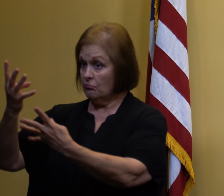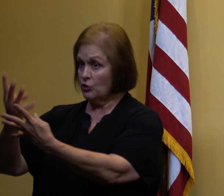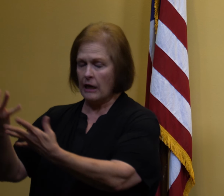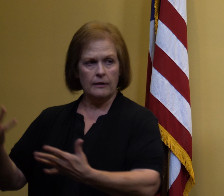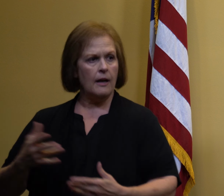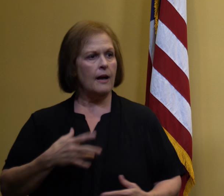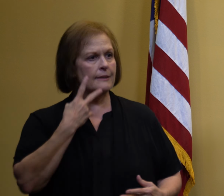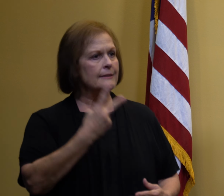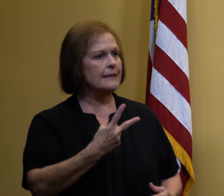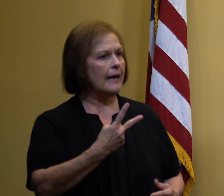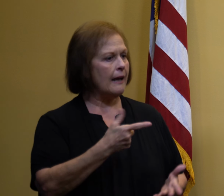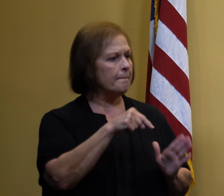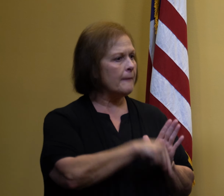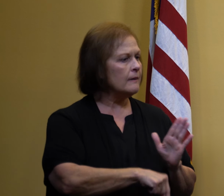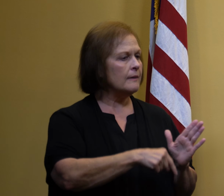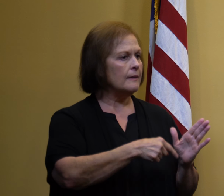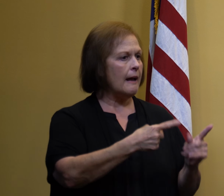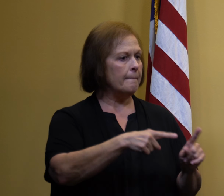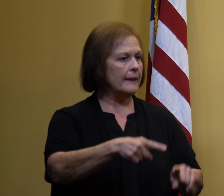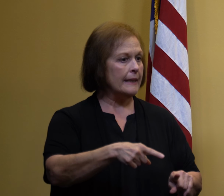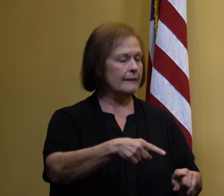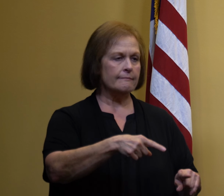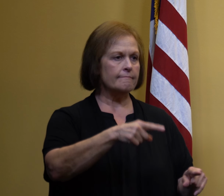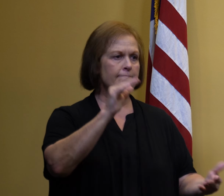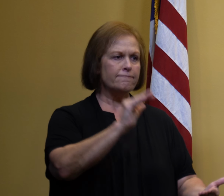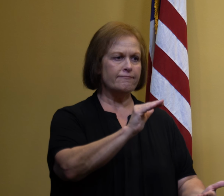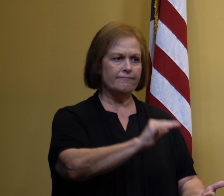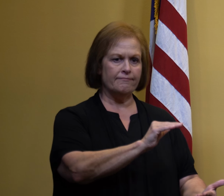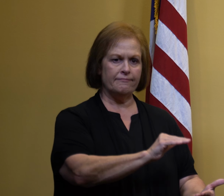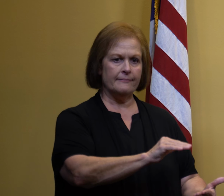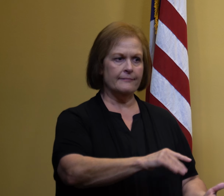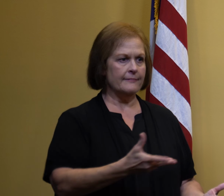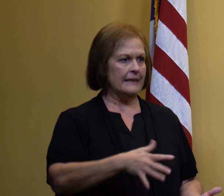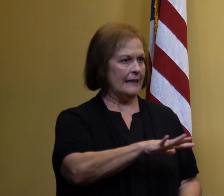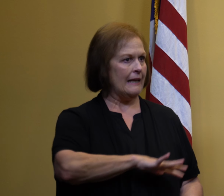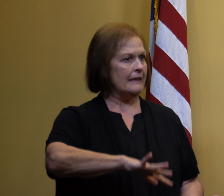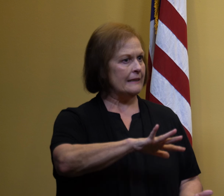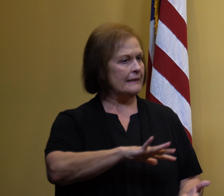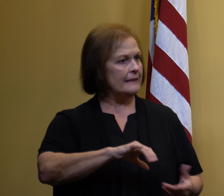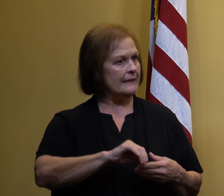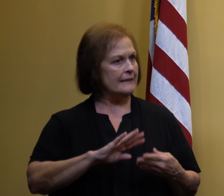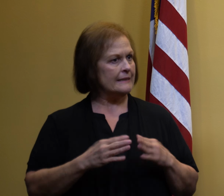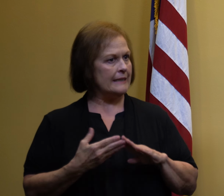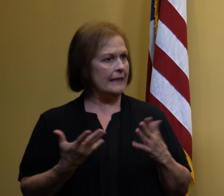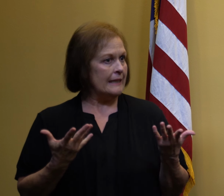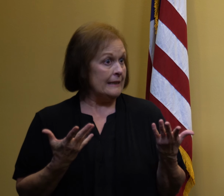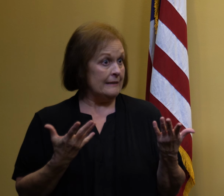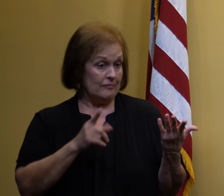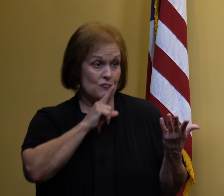we see a direct result on the street, meaning in our neighborhoods, throughout our city. It's just a